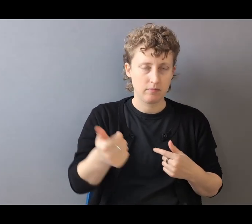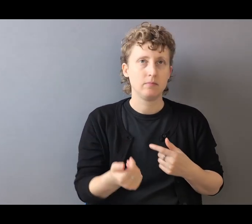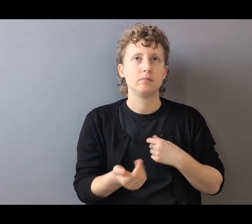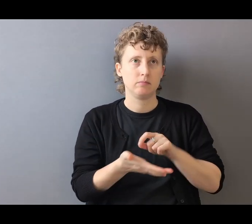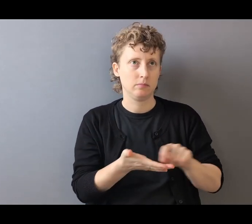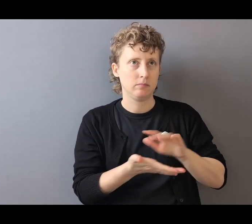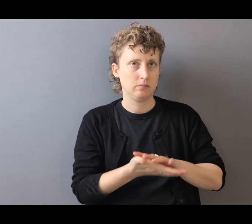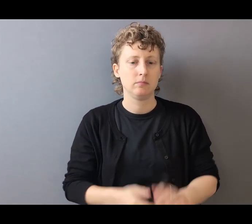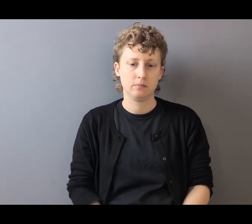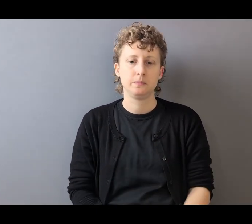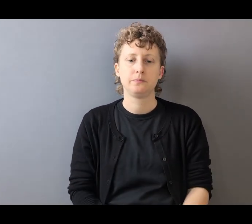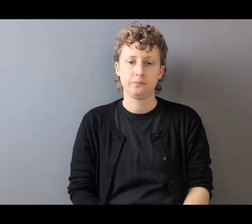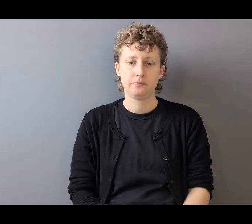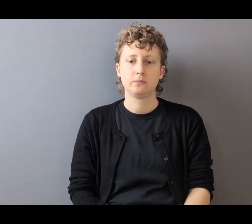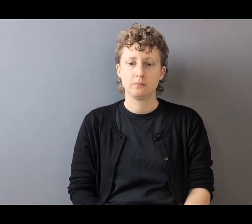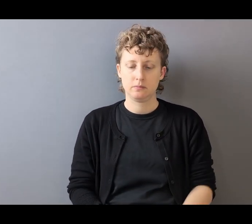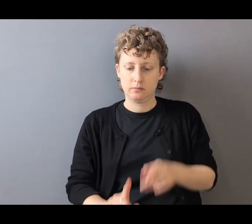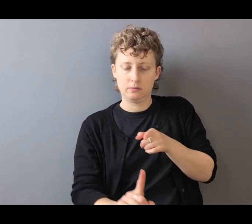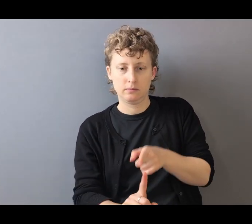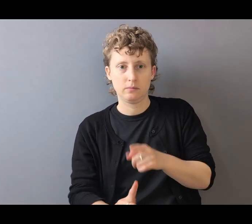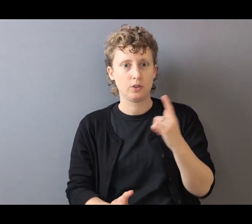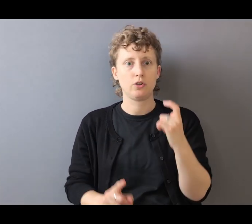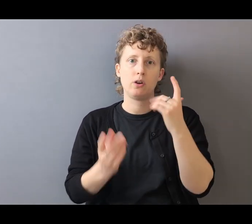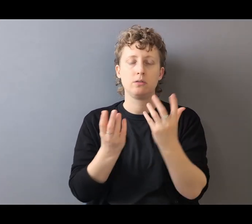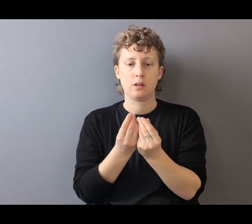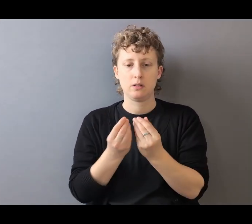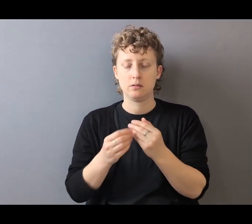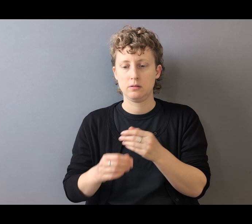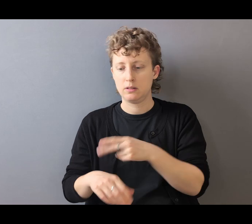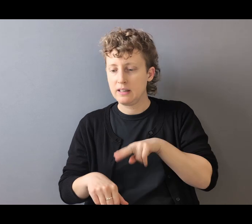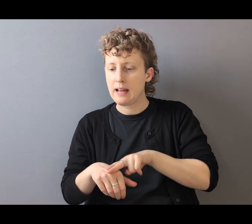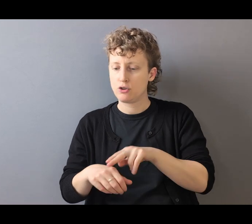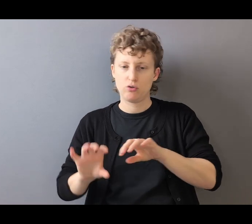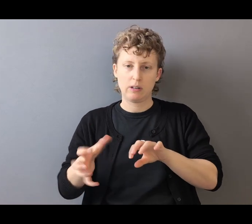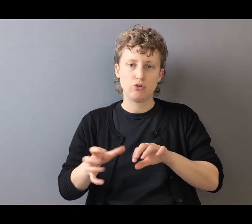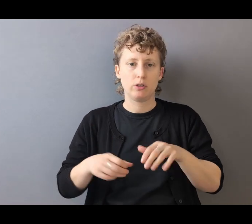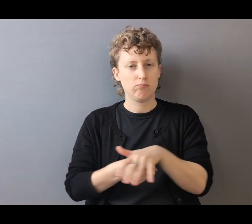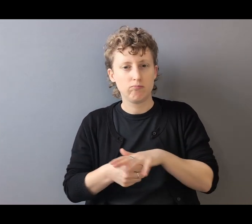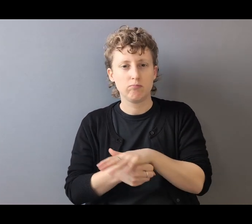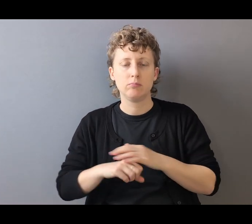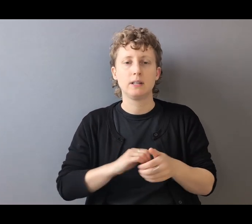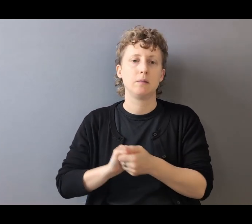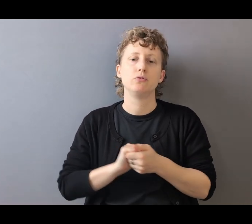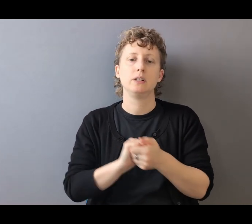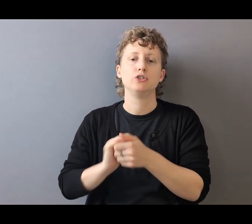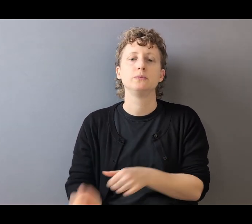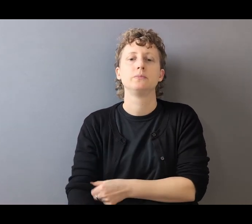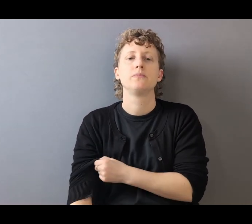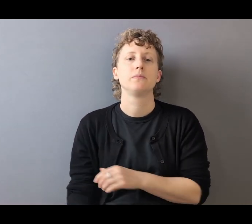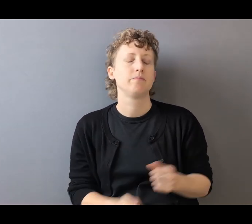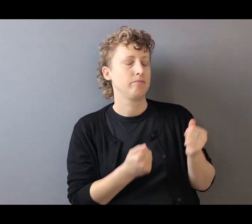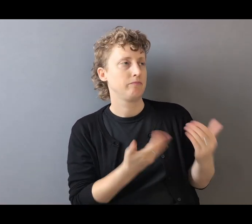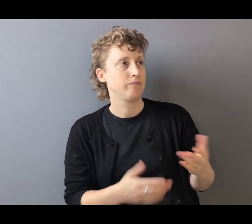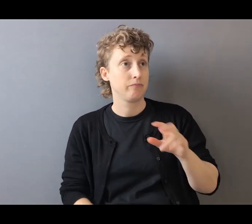Let's try to do the national or local collaboration better. So I will turn to Ruut now.